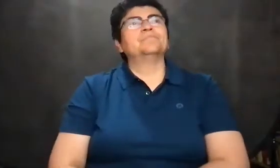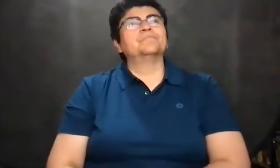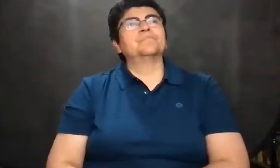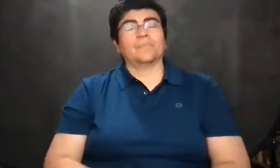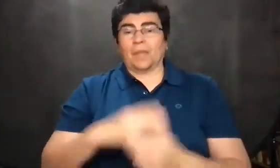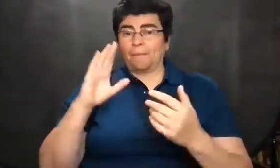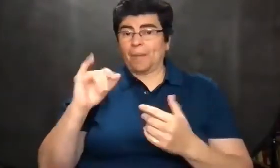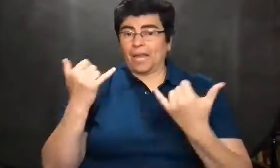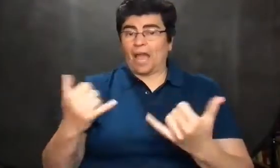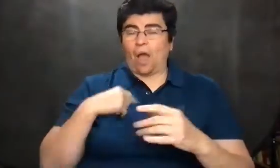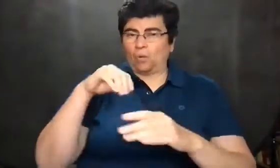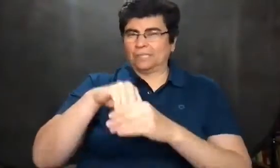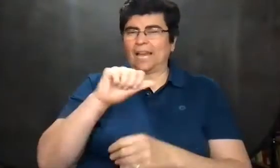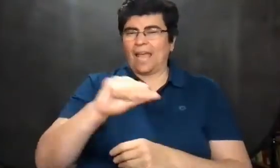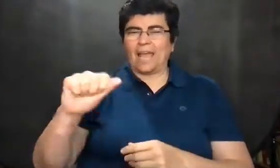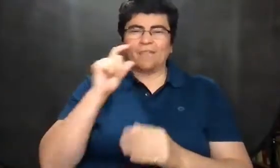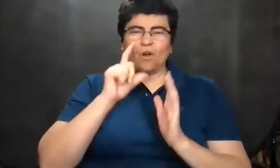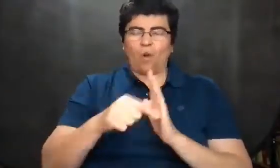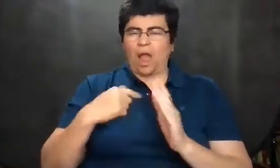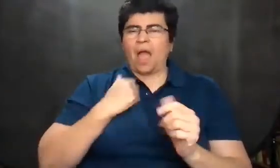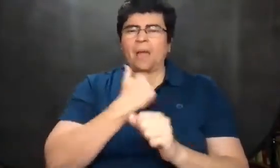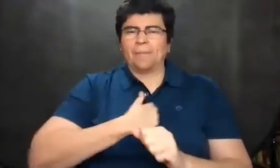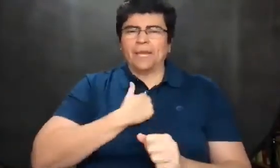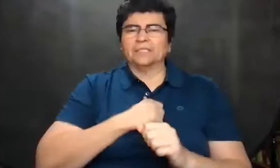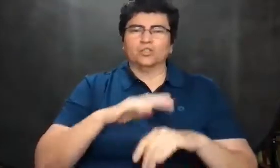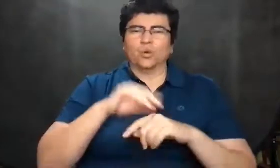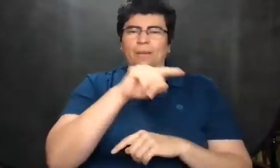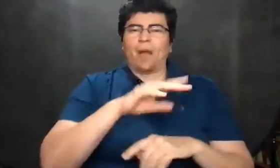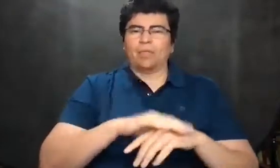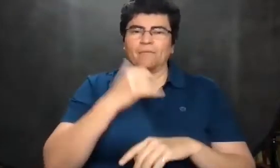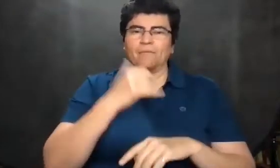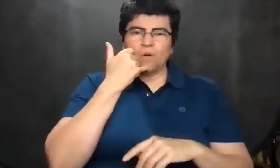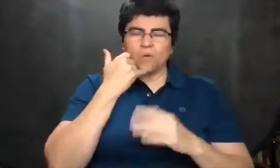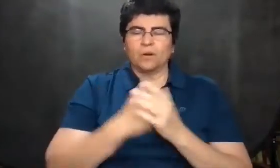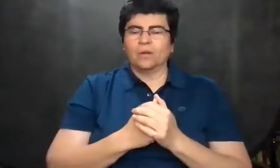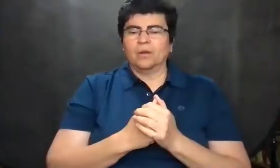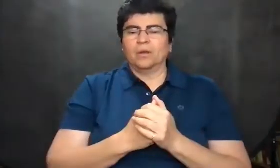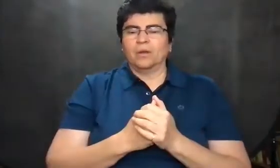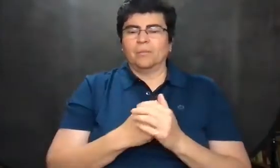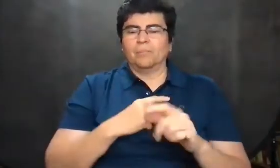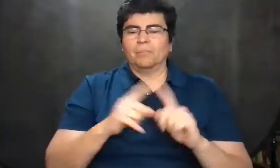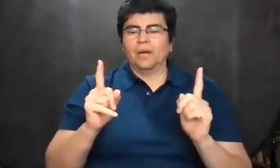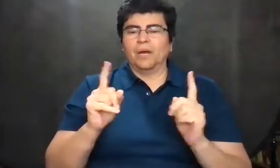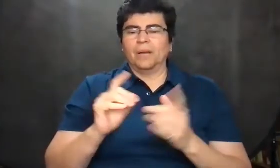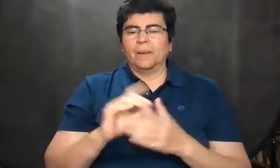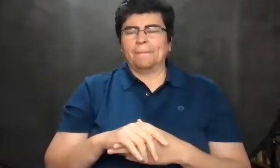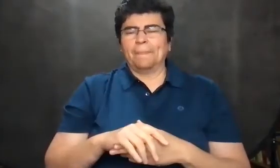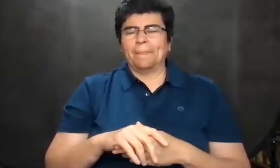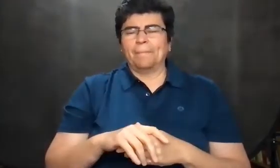in AA for a while and I had made an amends to him on the phone. But an opportunity come for me to make